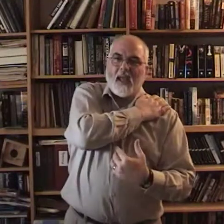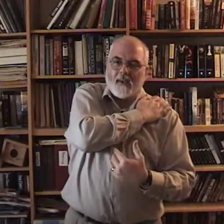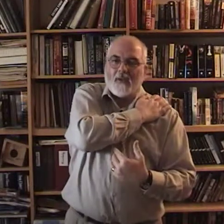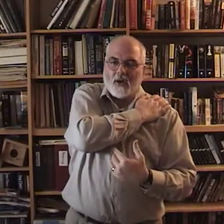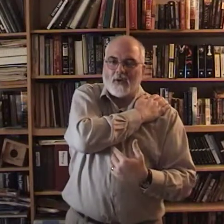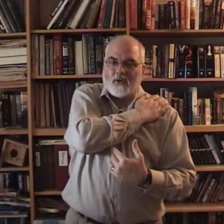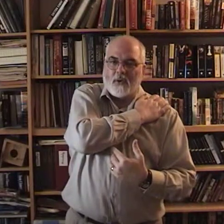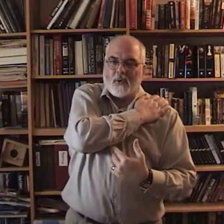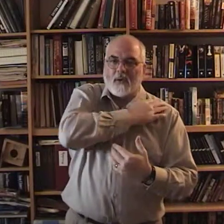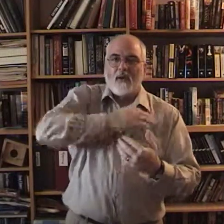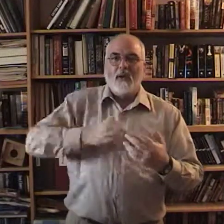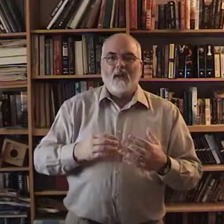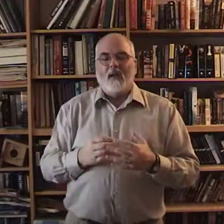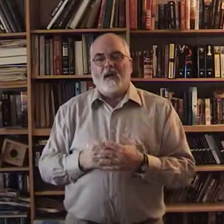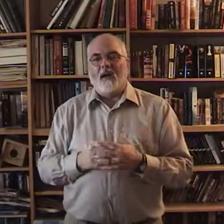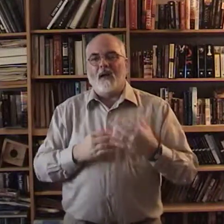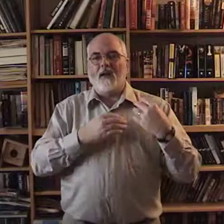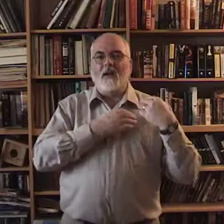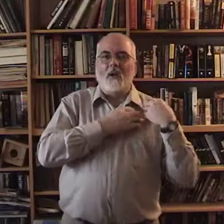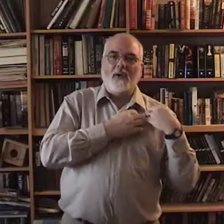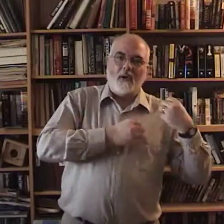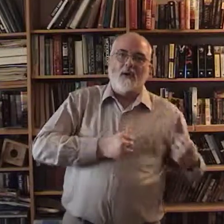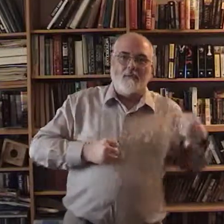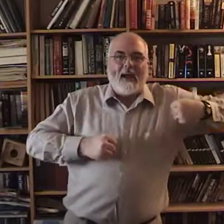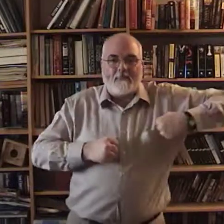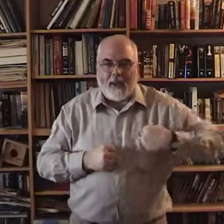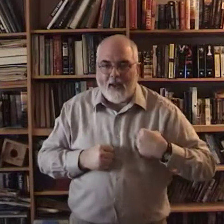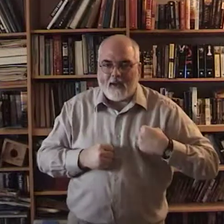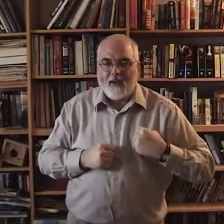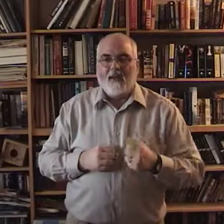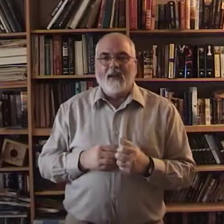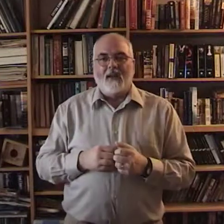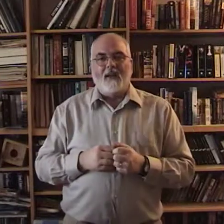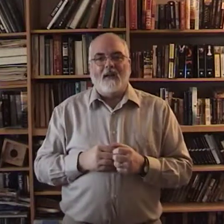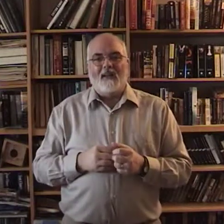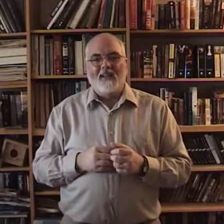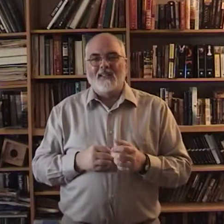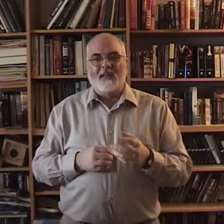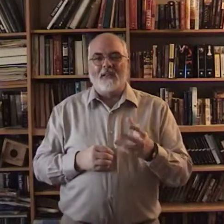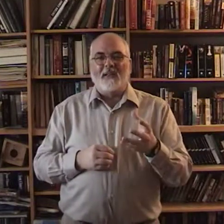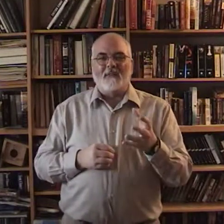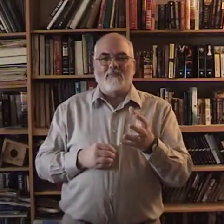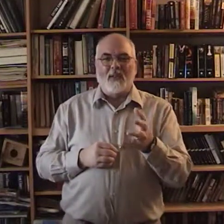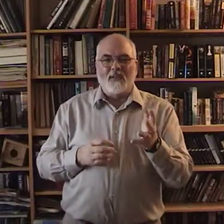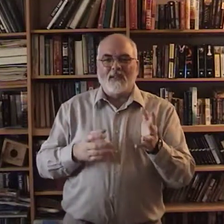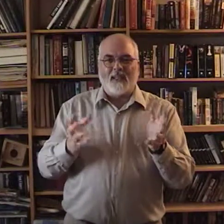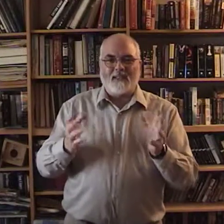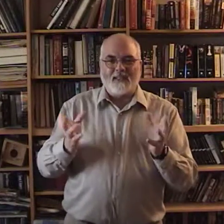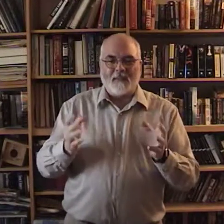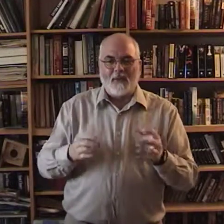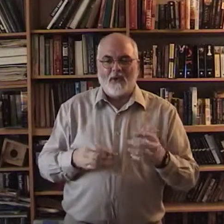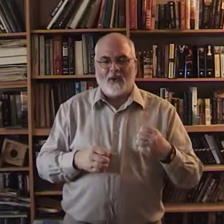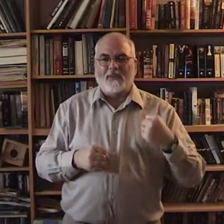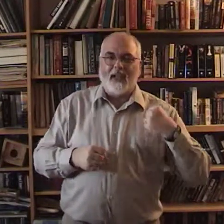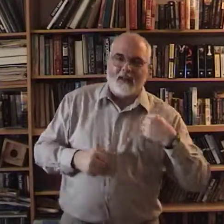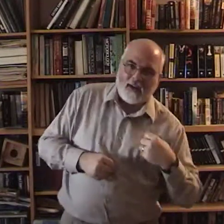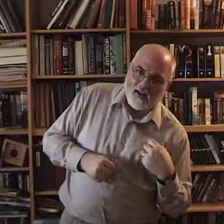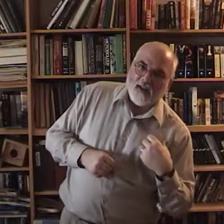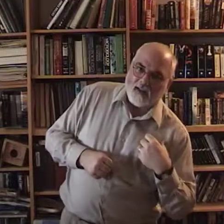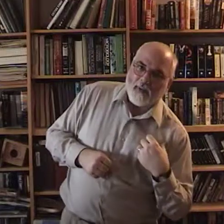heavy on your shoulder. You know, your backpack. Some of the purses I see some of you girls carrying. It's amazing